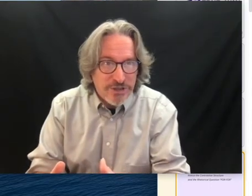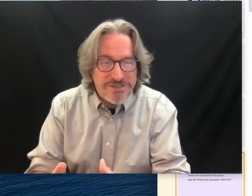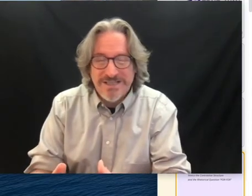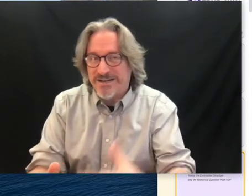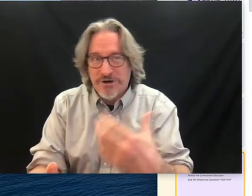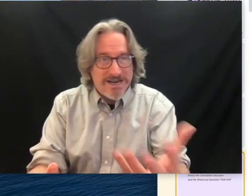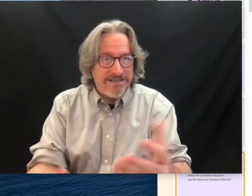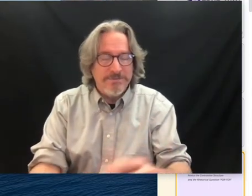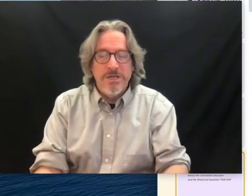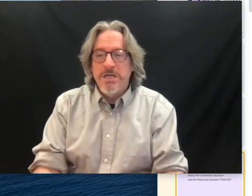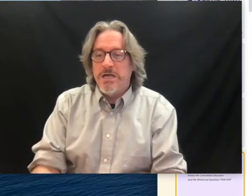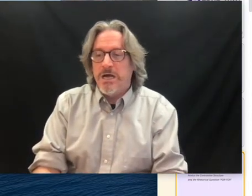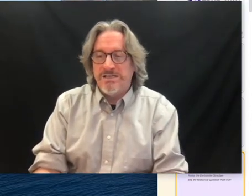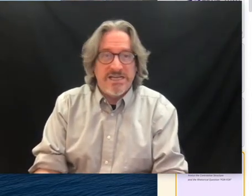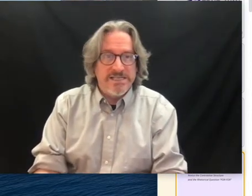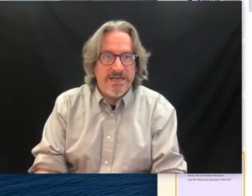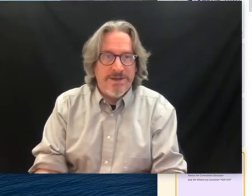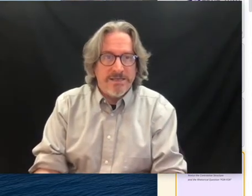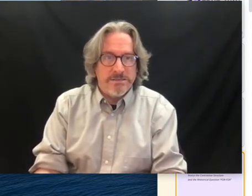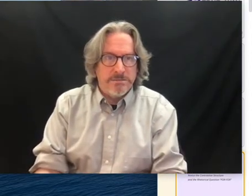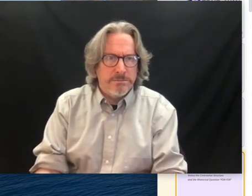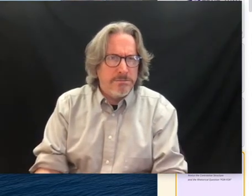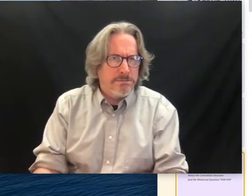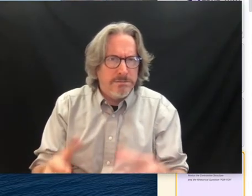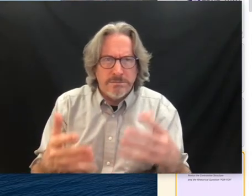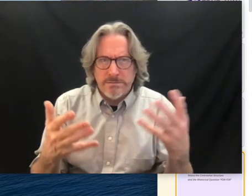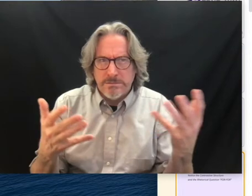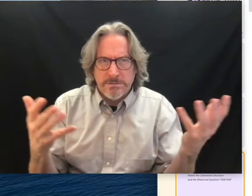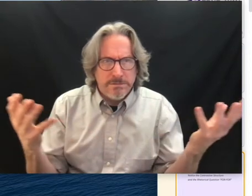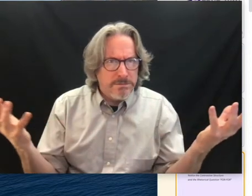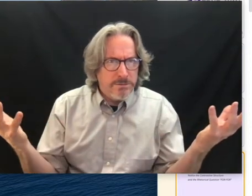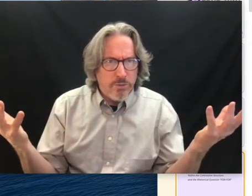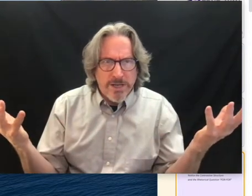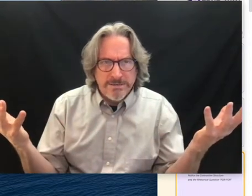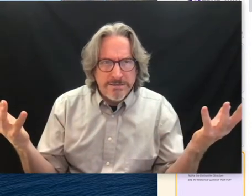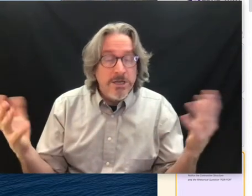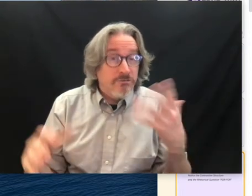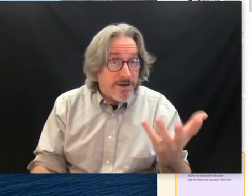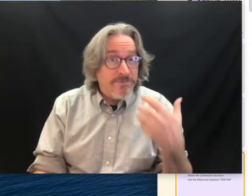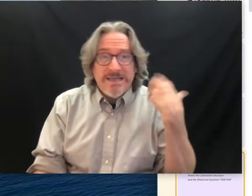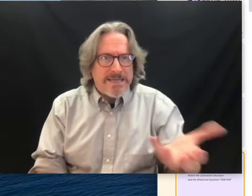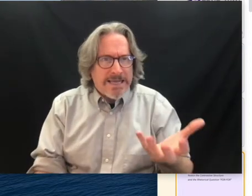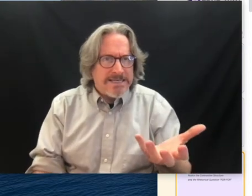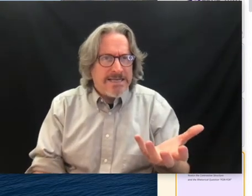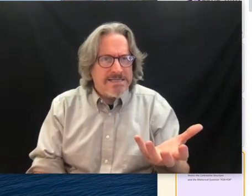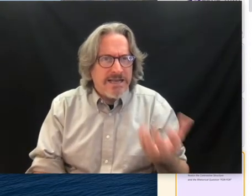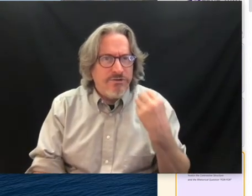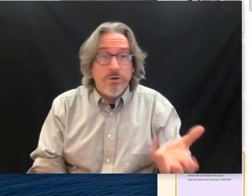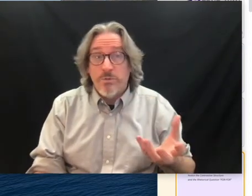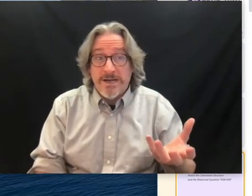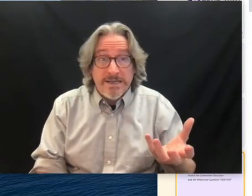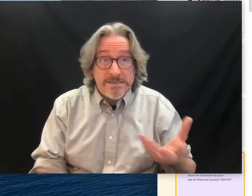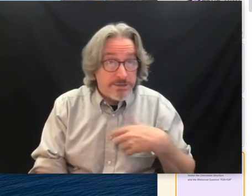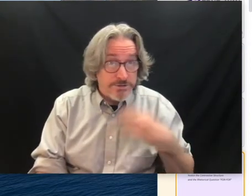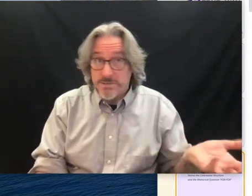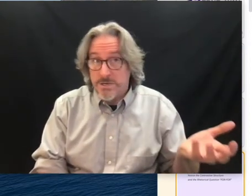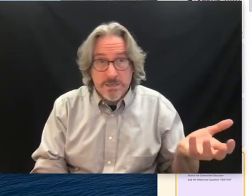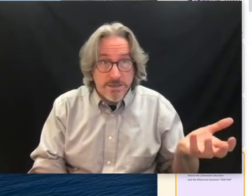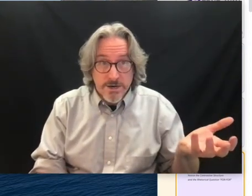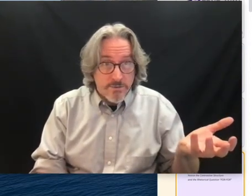what it looks like or anything. Sunny side up eggs. What? Right? It does. If you don't know what it is,